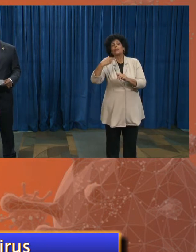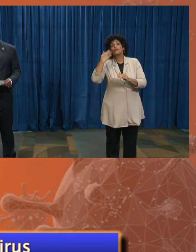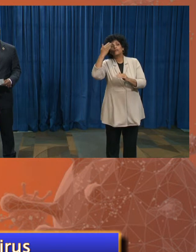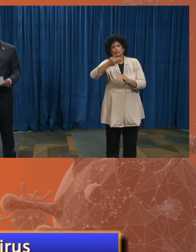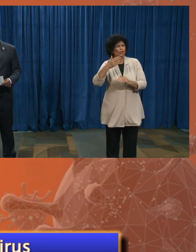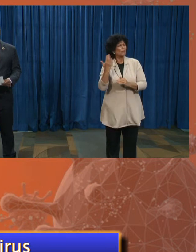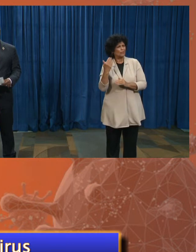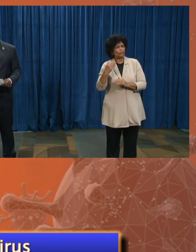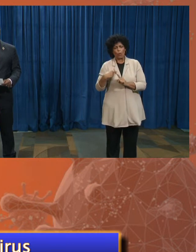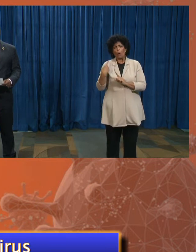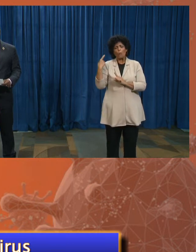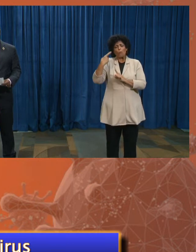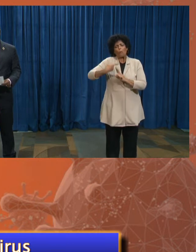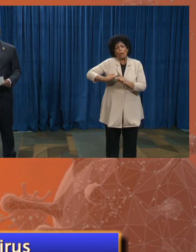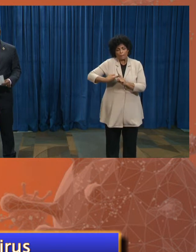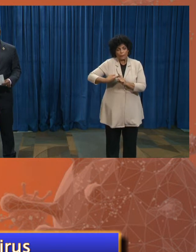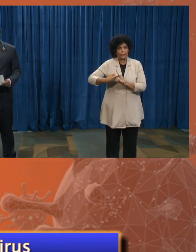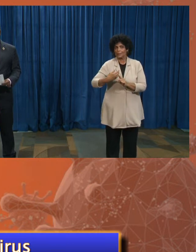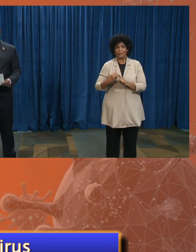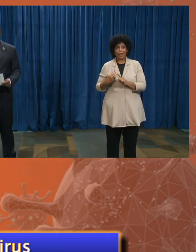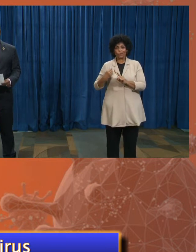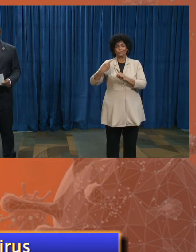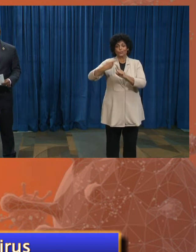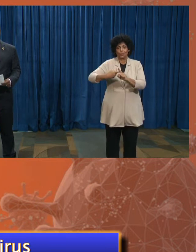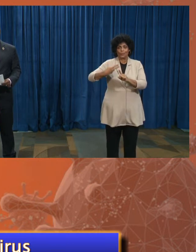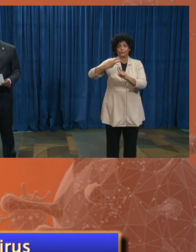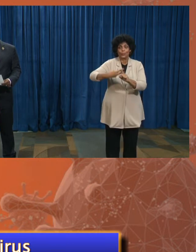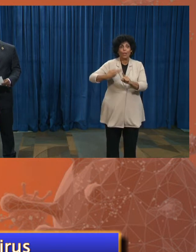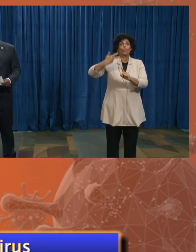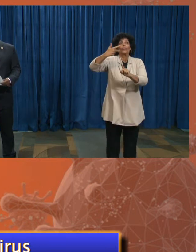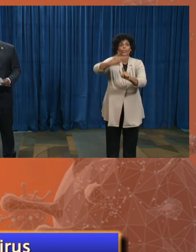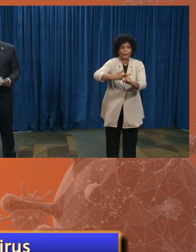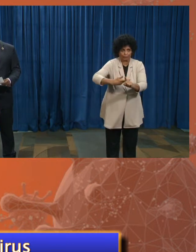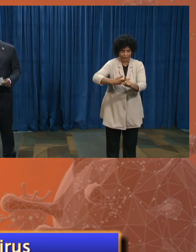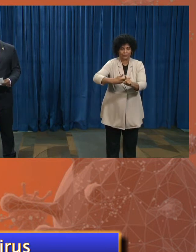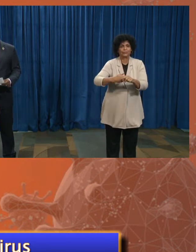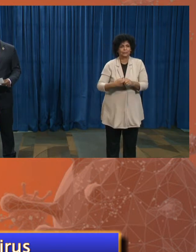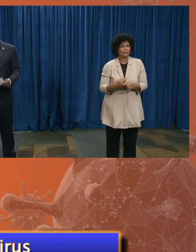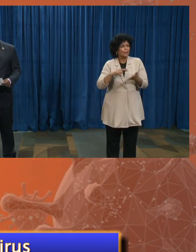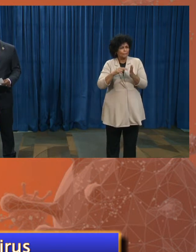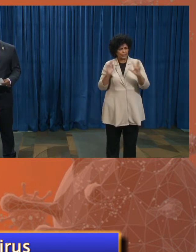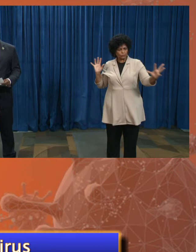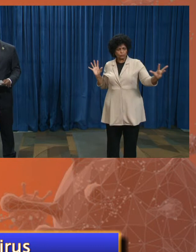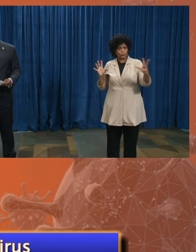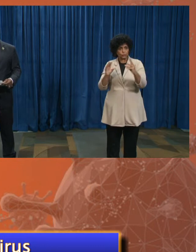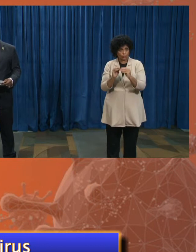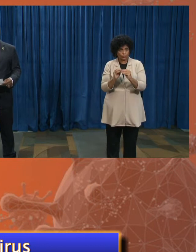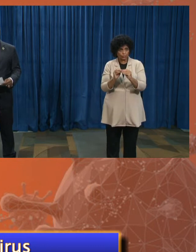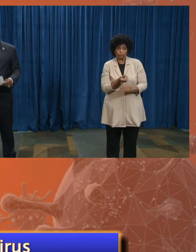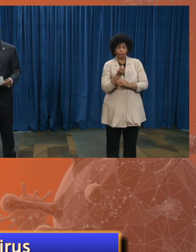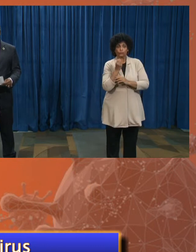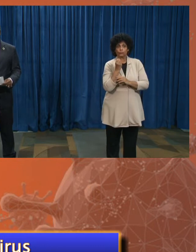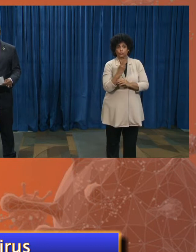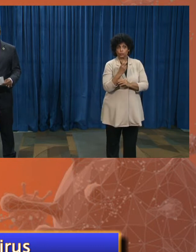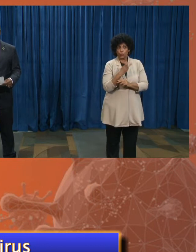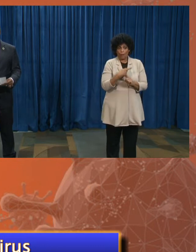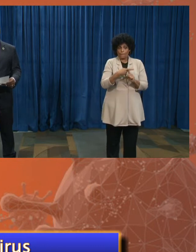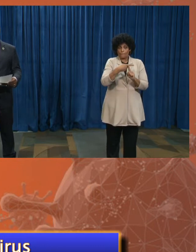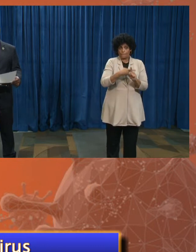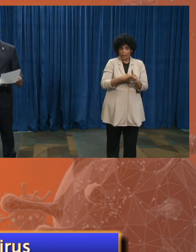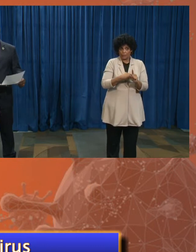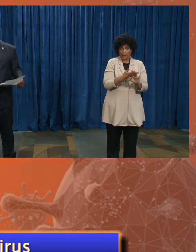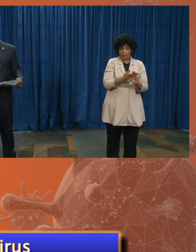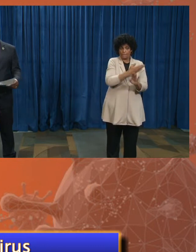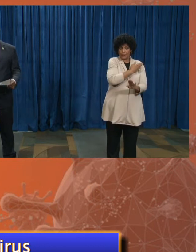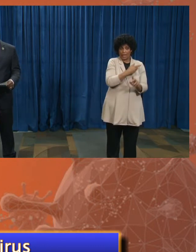month. This means eligible residents can receive up to 12 months of assistance with past due rent and up to